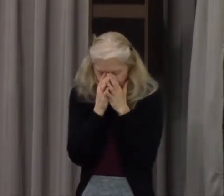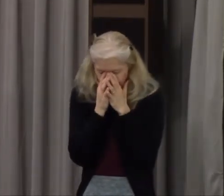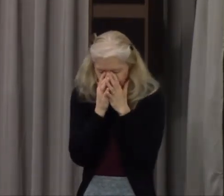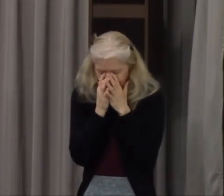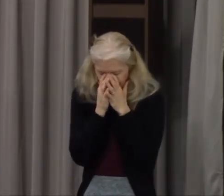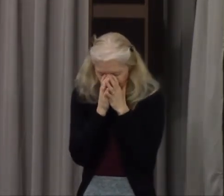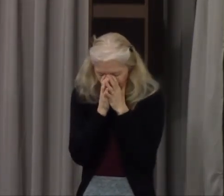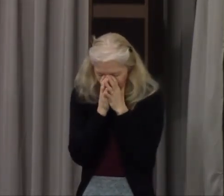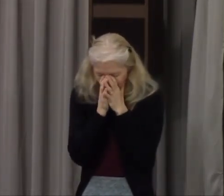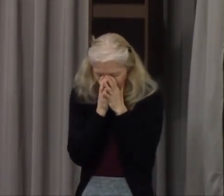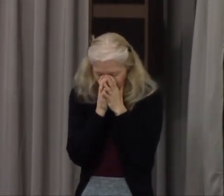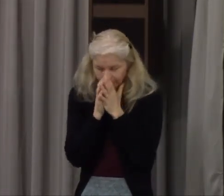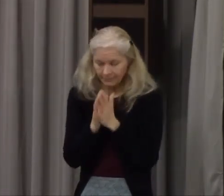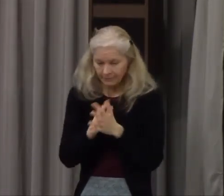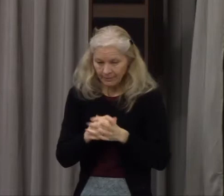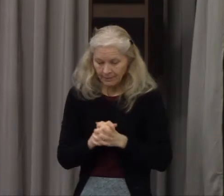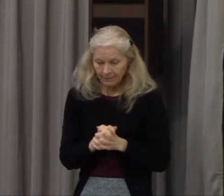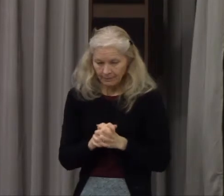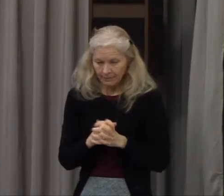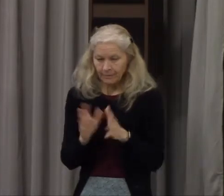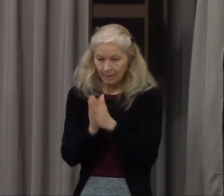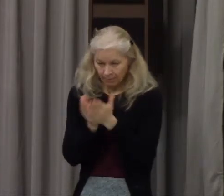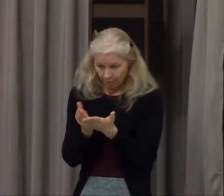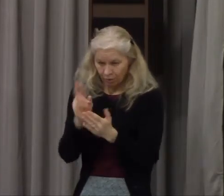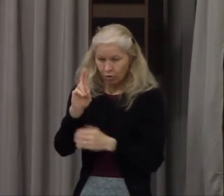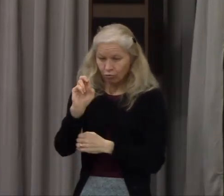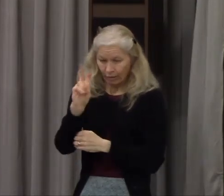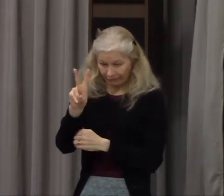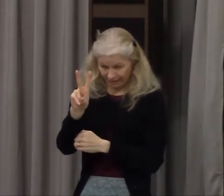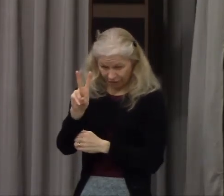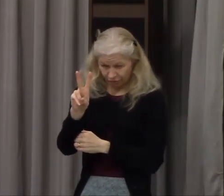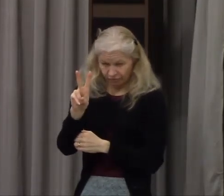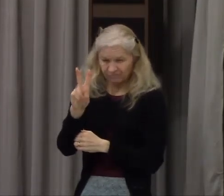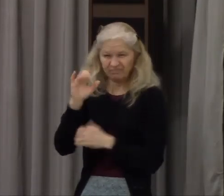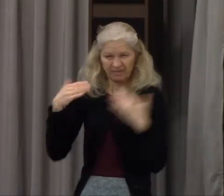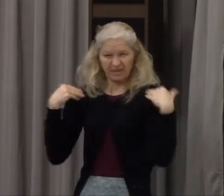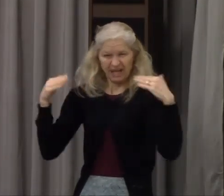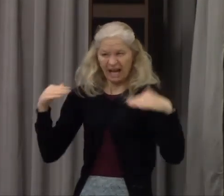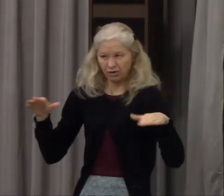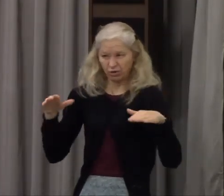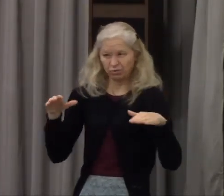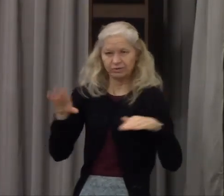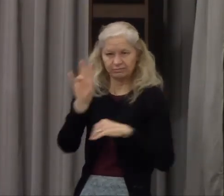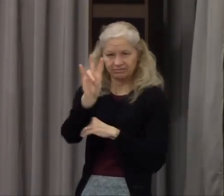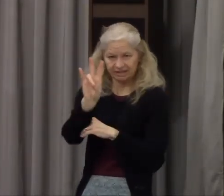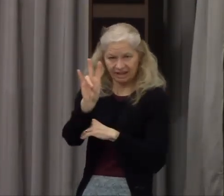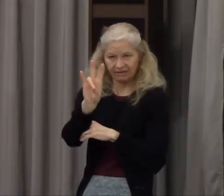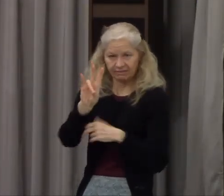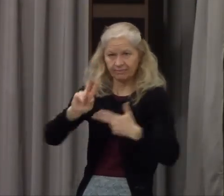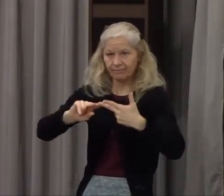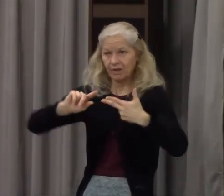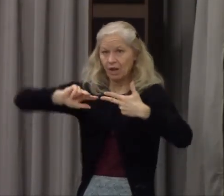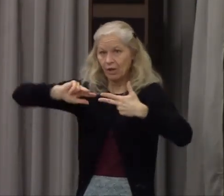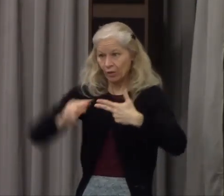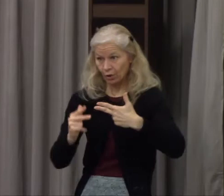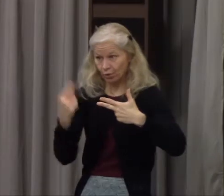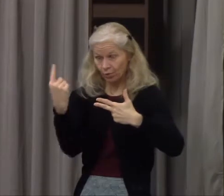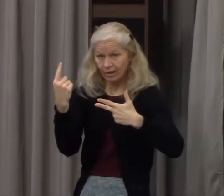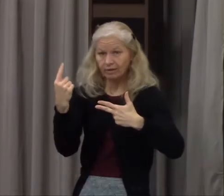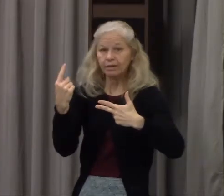the third angel comes out saying with a loud voice, if any man worship the beast in his image and receive his mark in his forehead or in his hand, the same